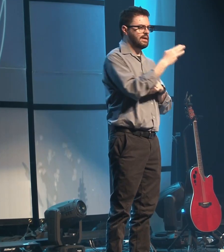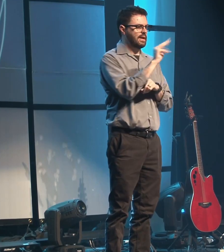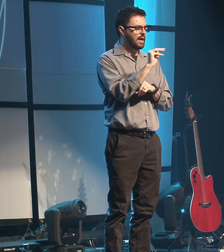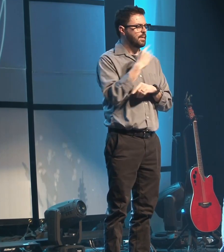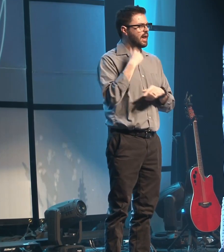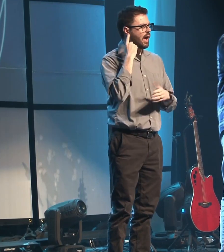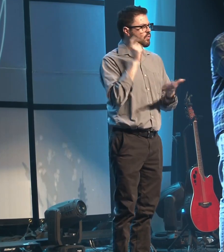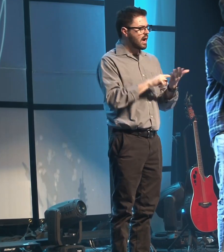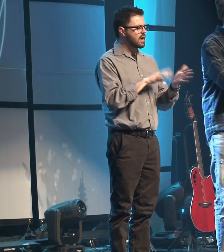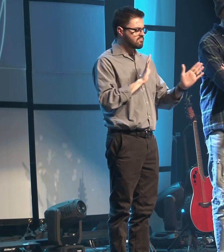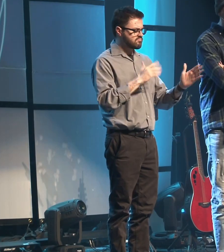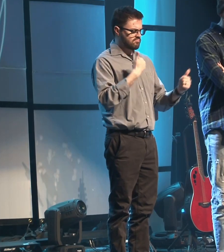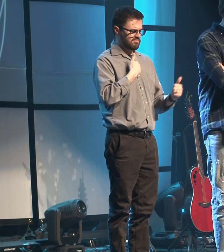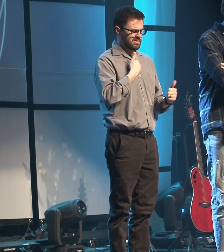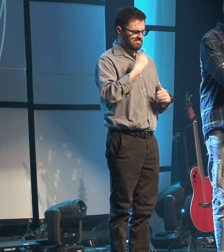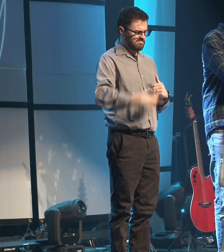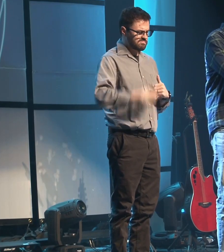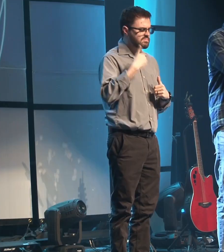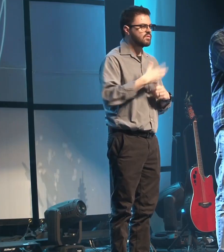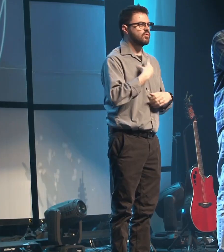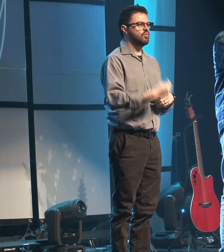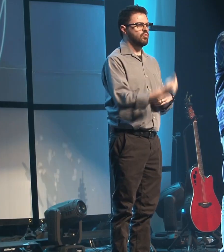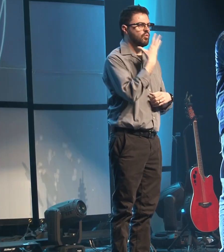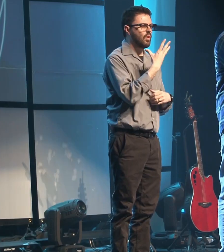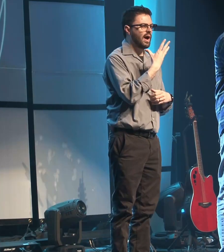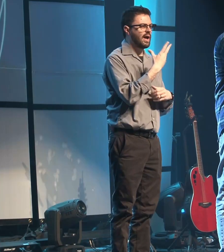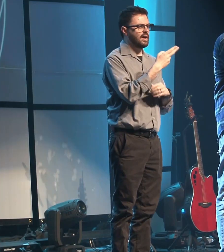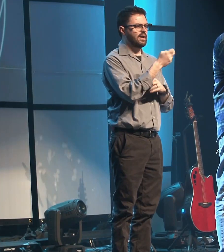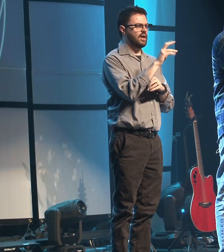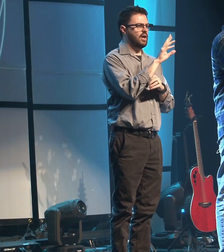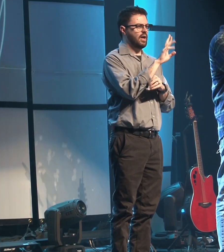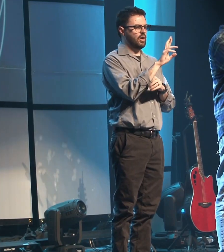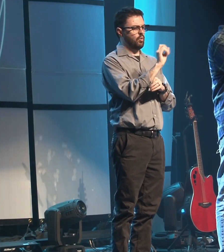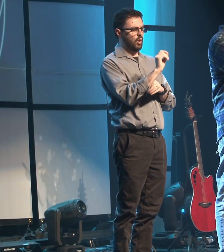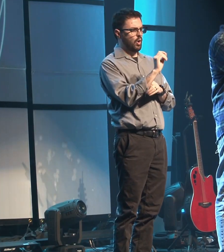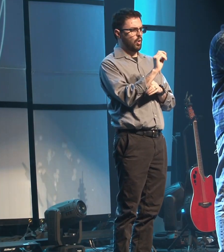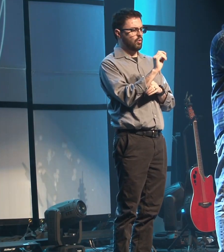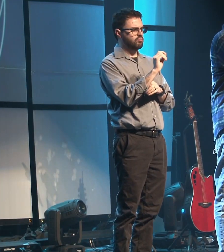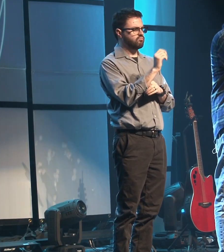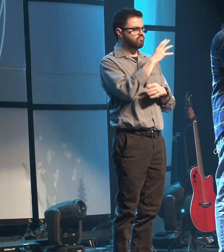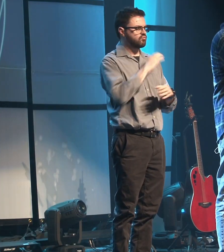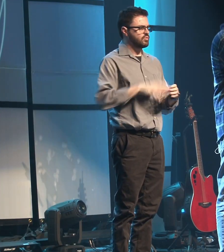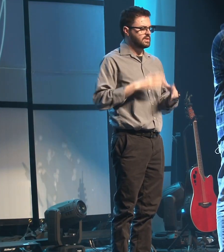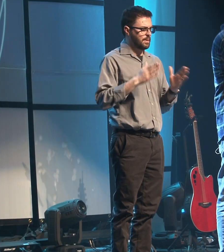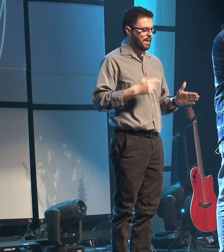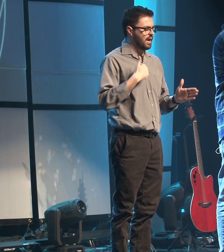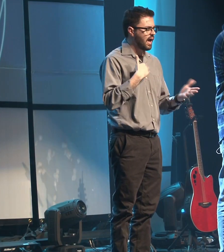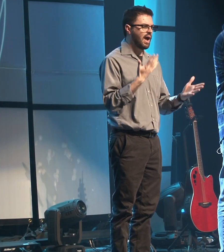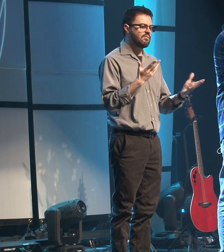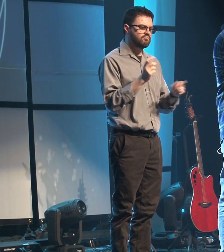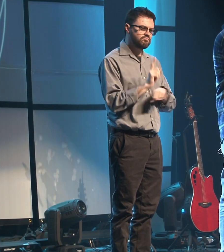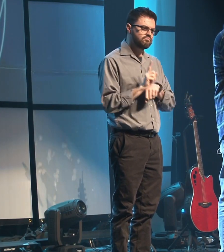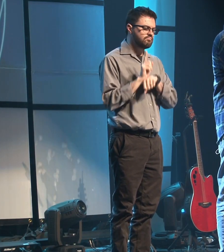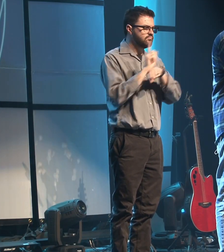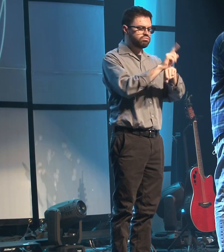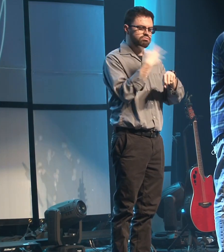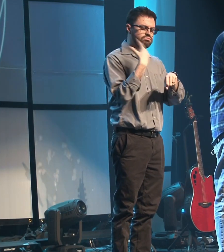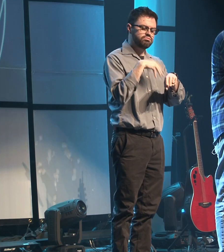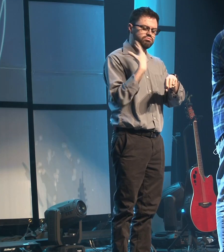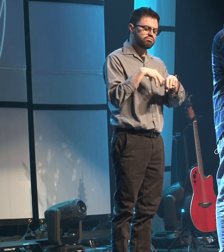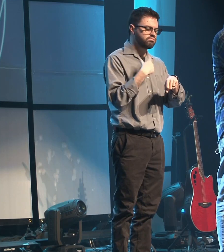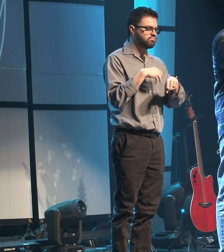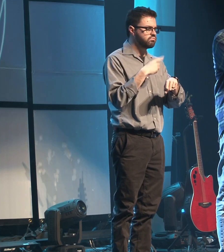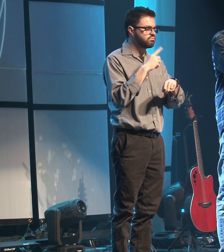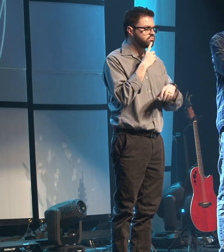a white heterosexual Christian man, I hit the privilege jackpot in America. And what that